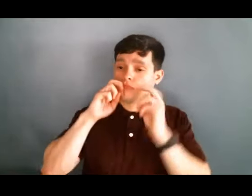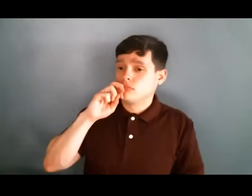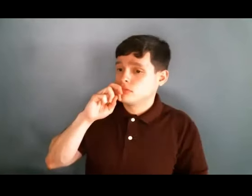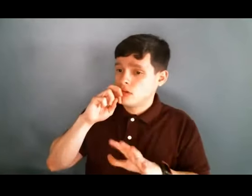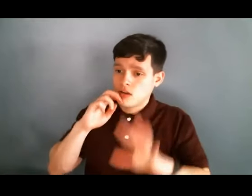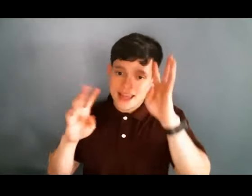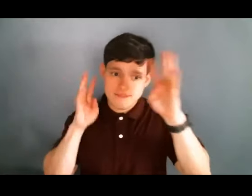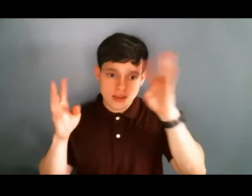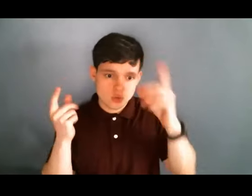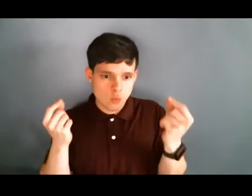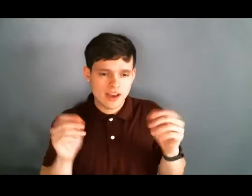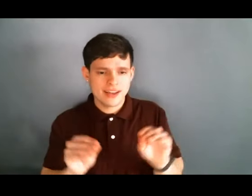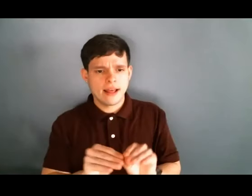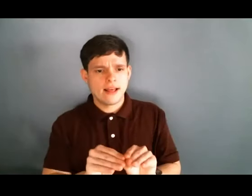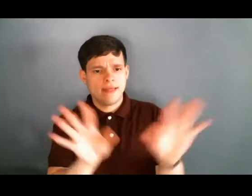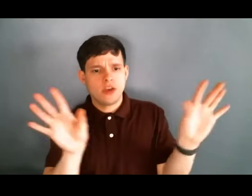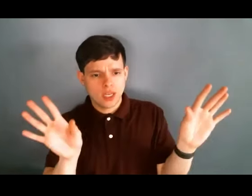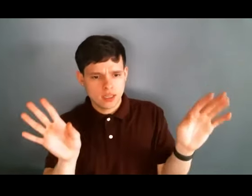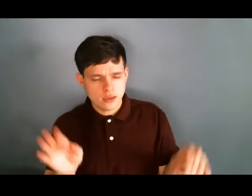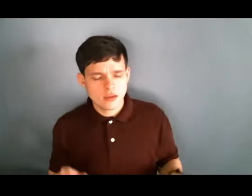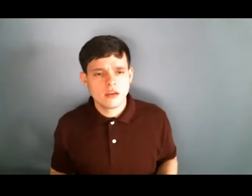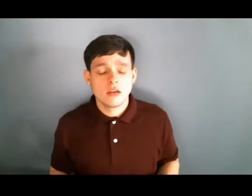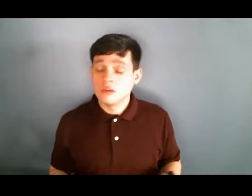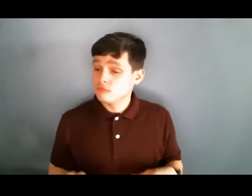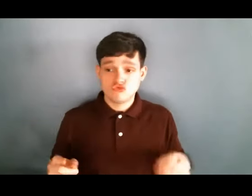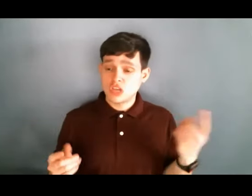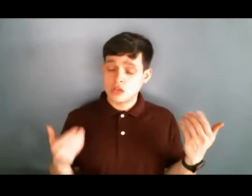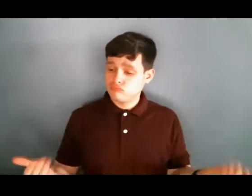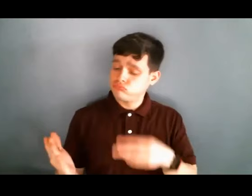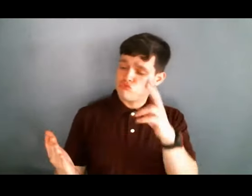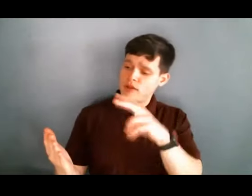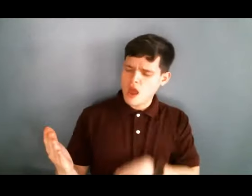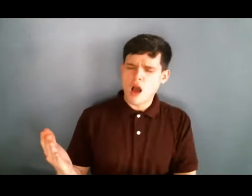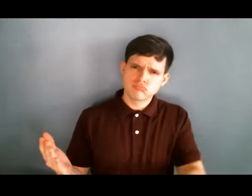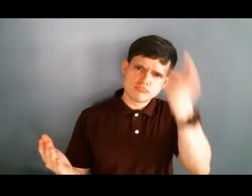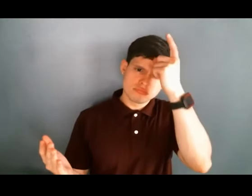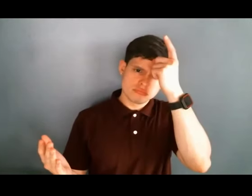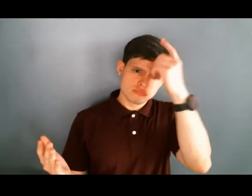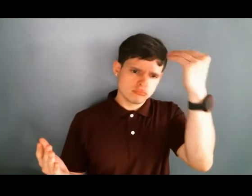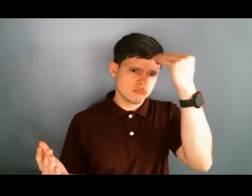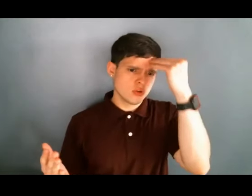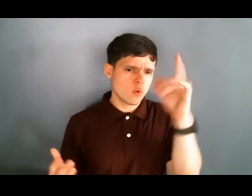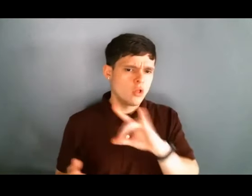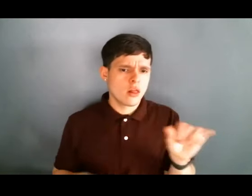is their clarity. They give us a sense, just from reading the proposal, of what the work will be.